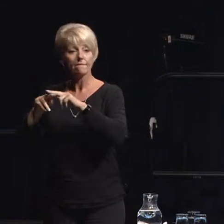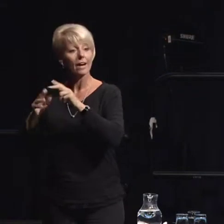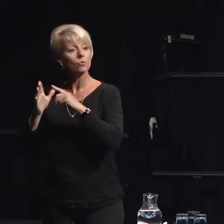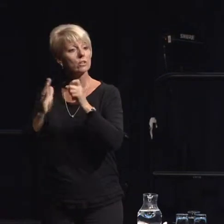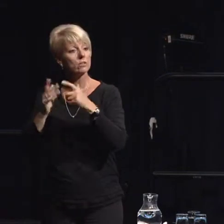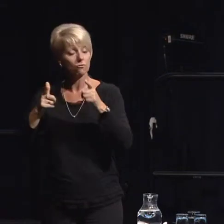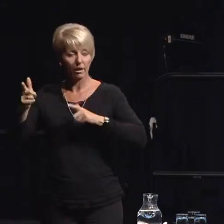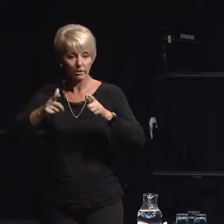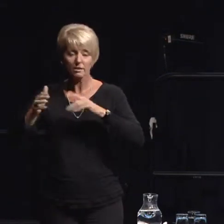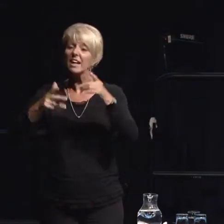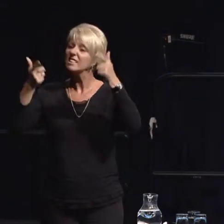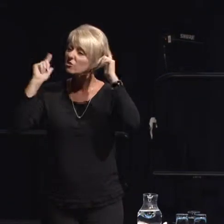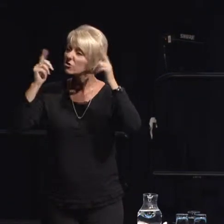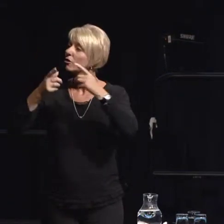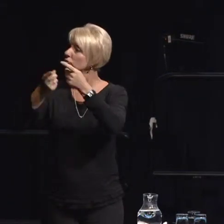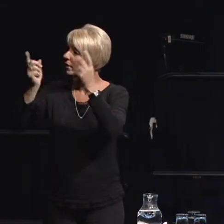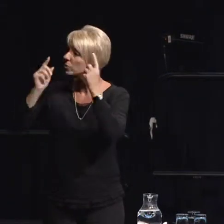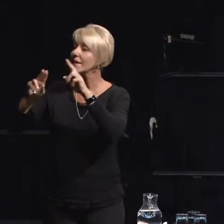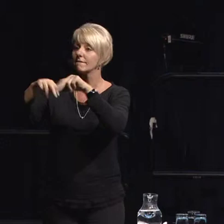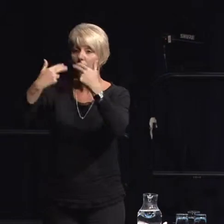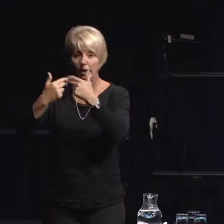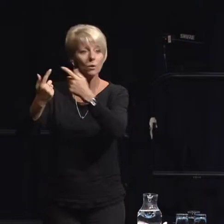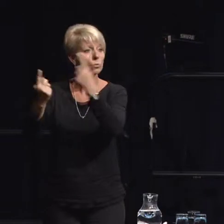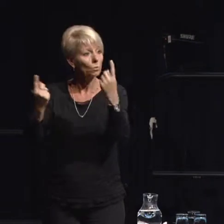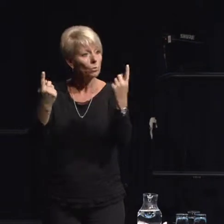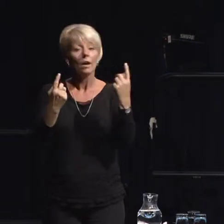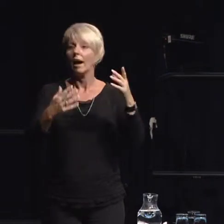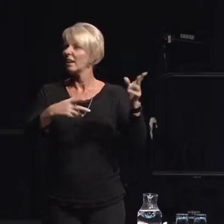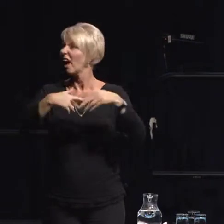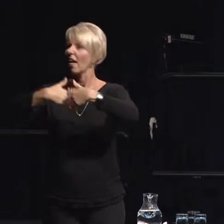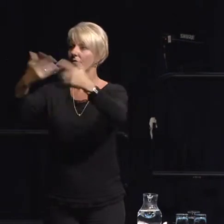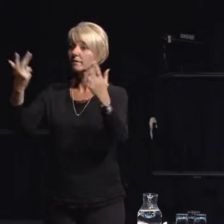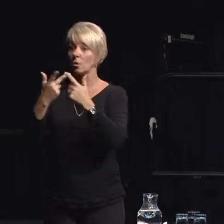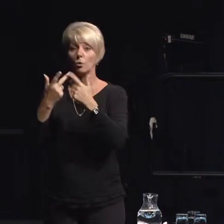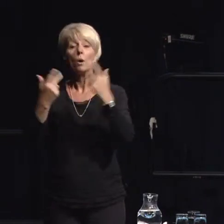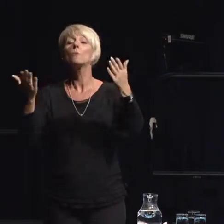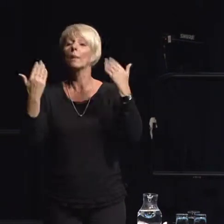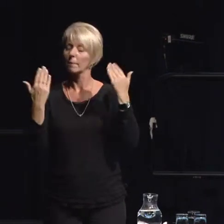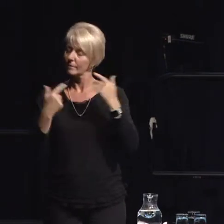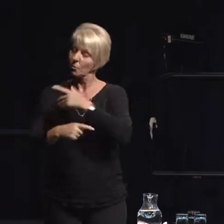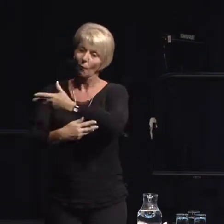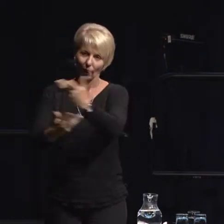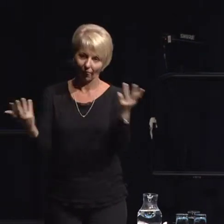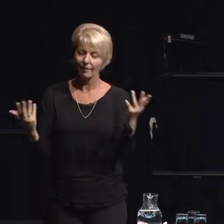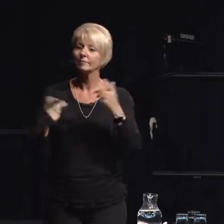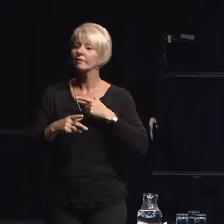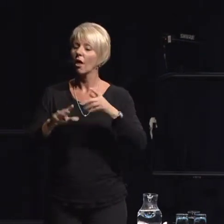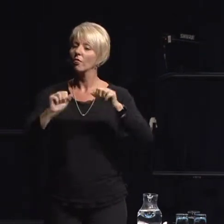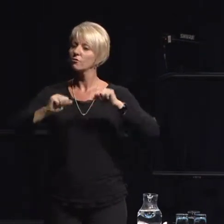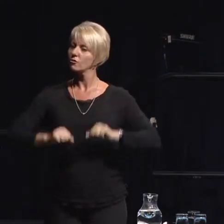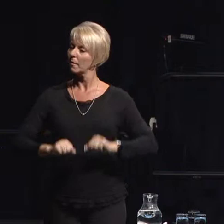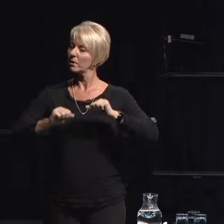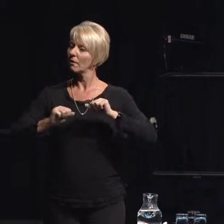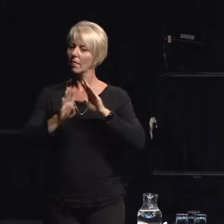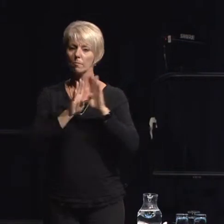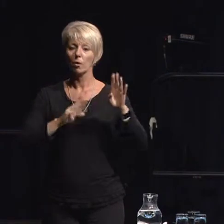industry partners, special guests, graduates, family members, and anybody else that I may have missed, welcome to you. As Chair of the Board, I'm